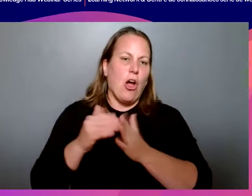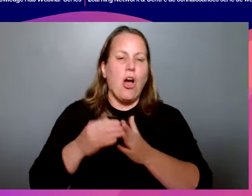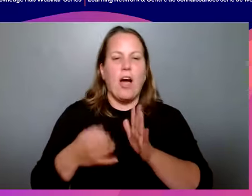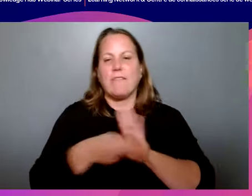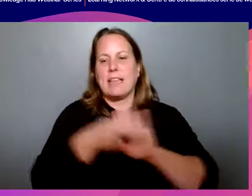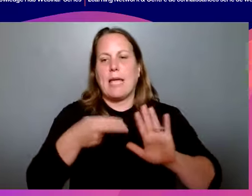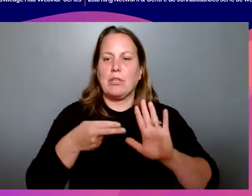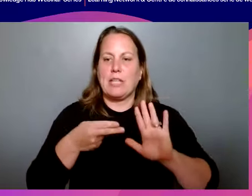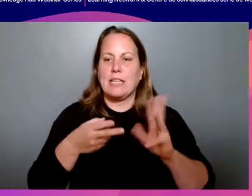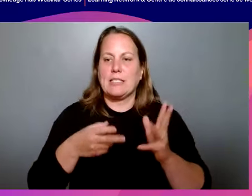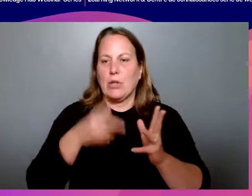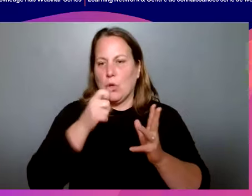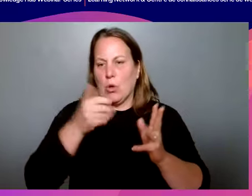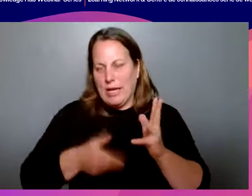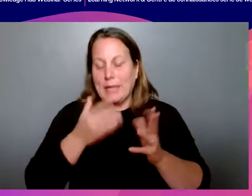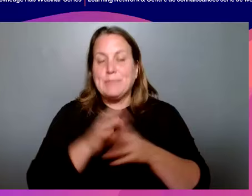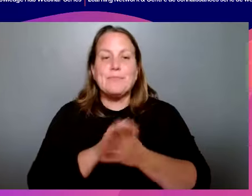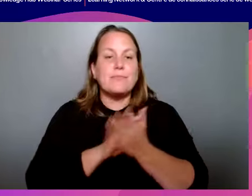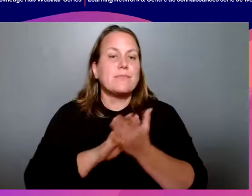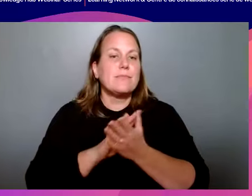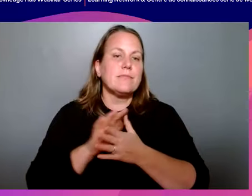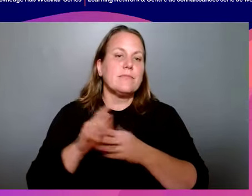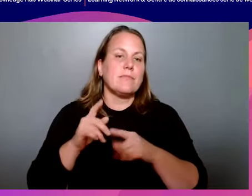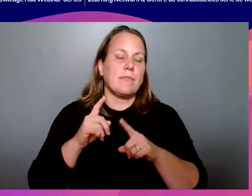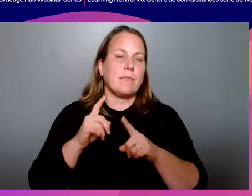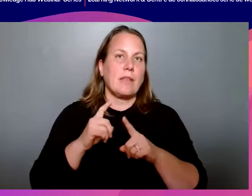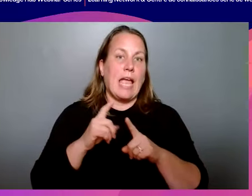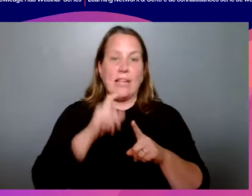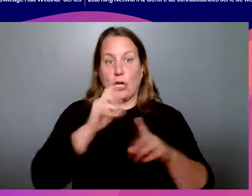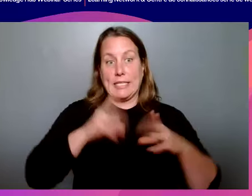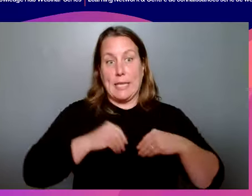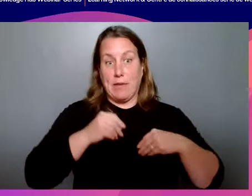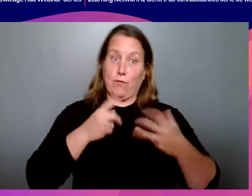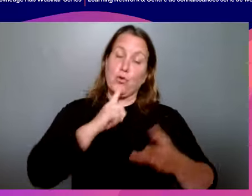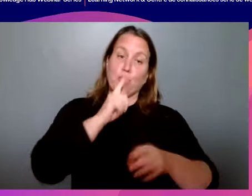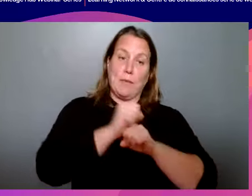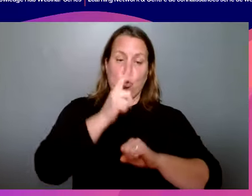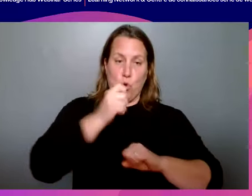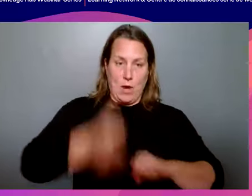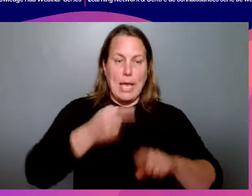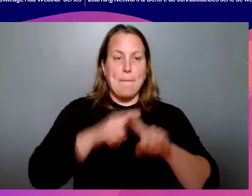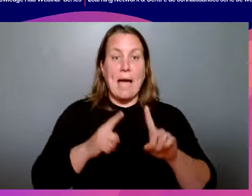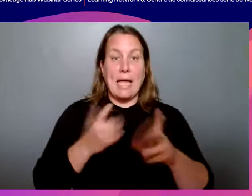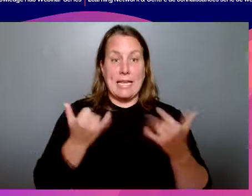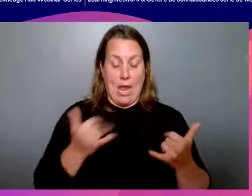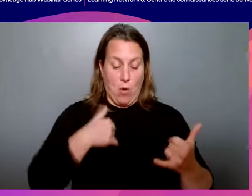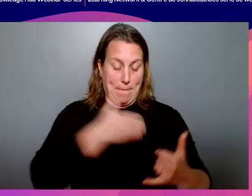self. But being a member of the 2SLGBTQIA